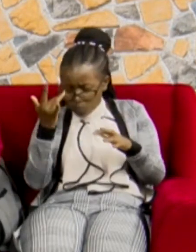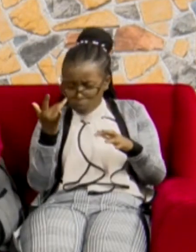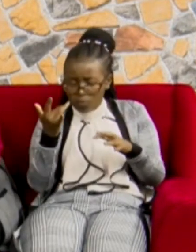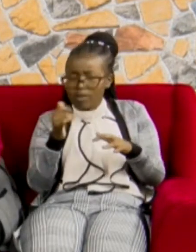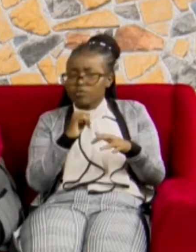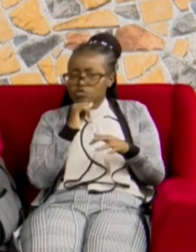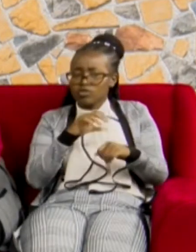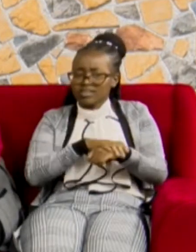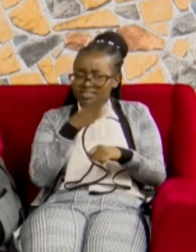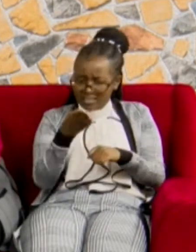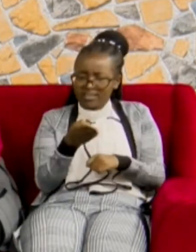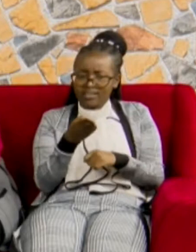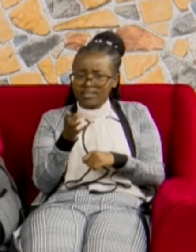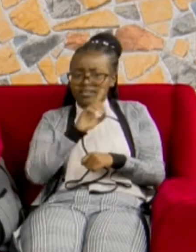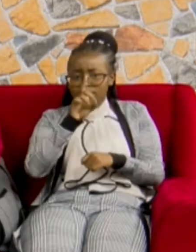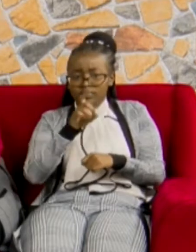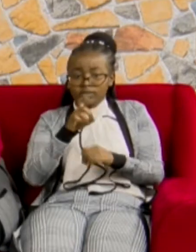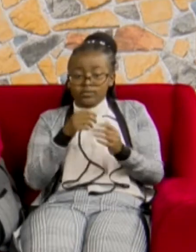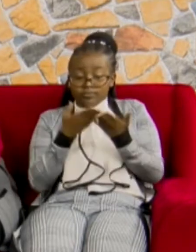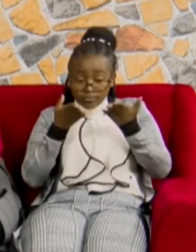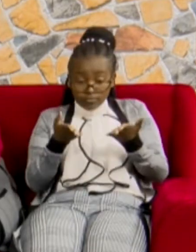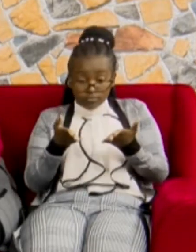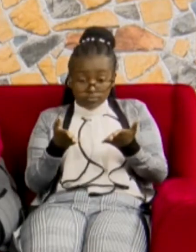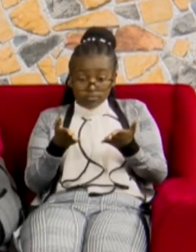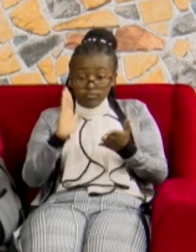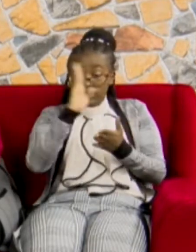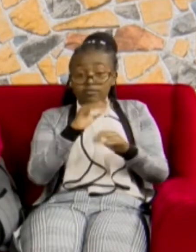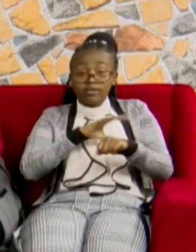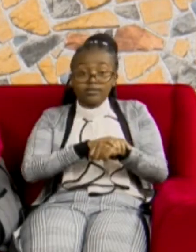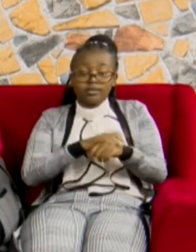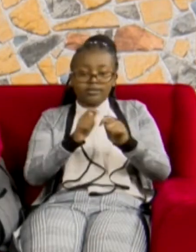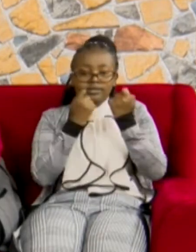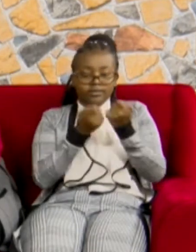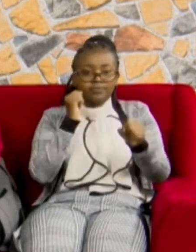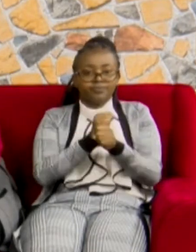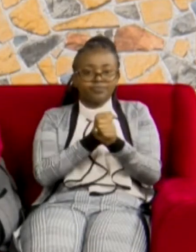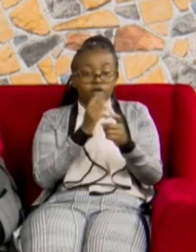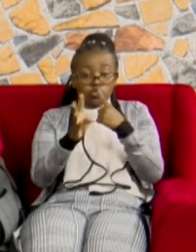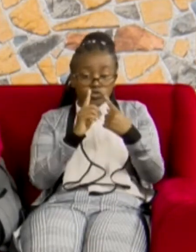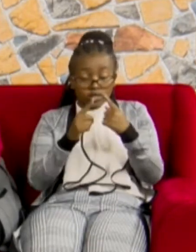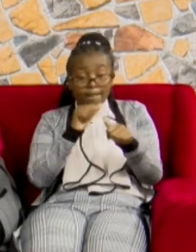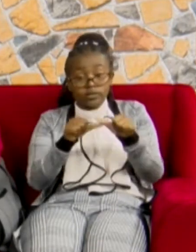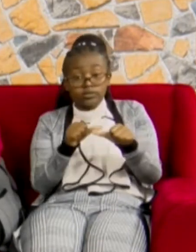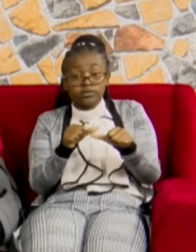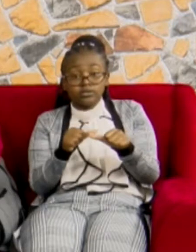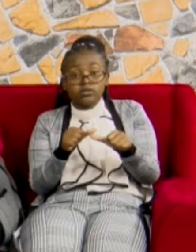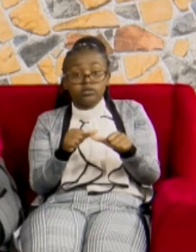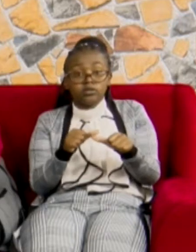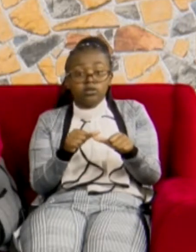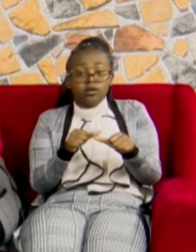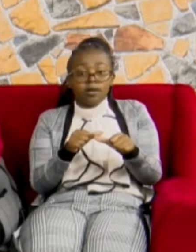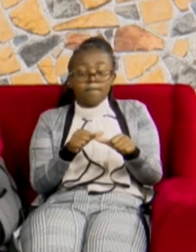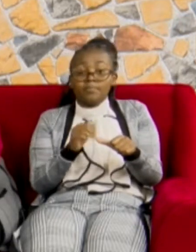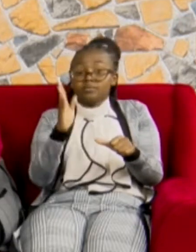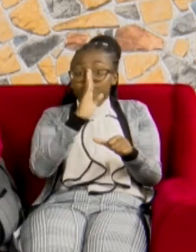Why am I not getting there? So here we never get to have that teamwork that you're talking about. So rather, I have